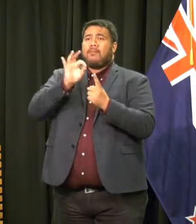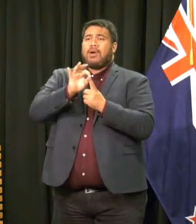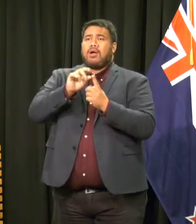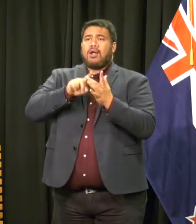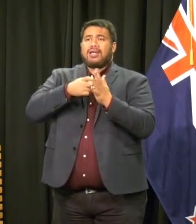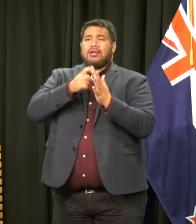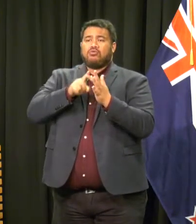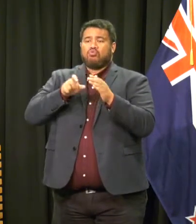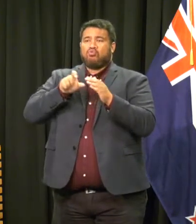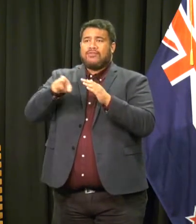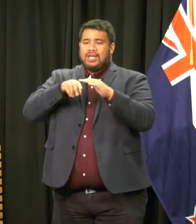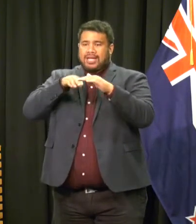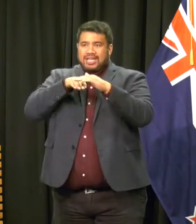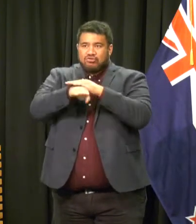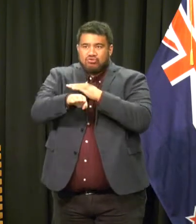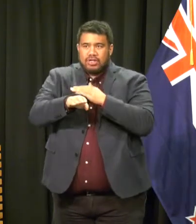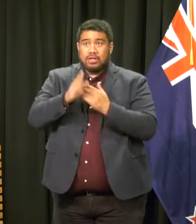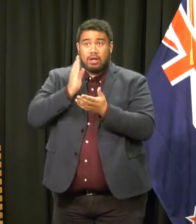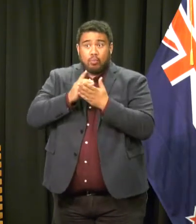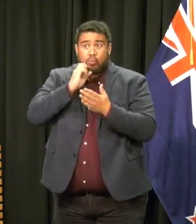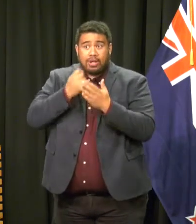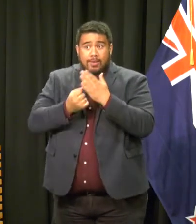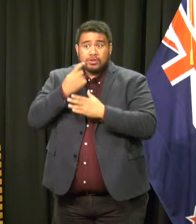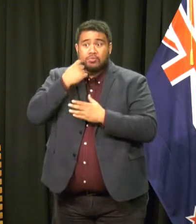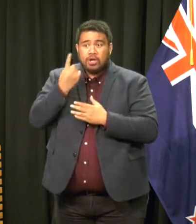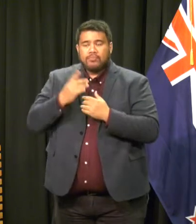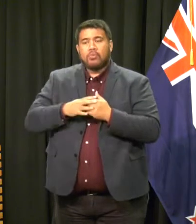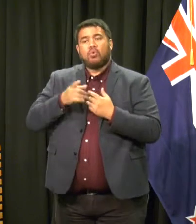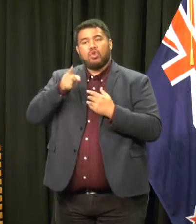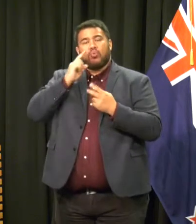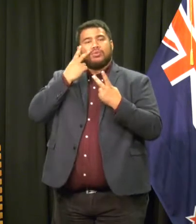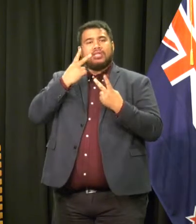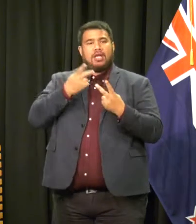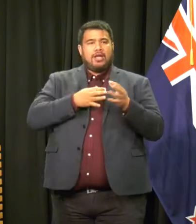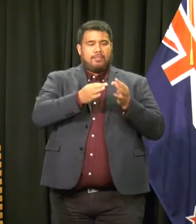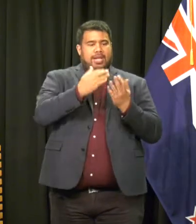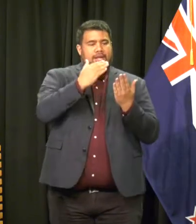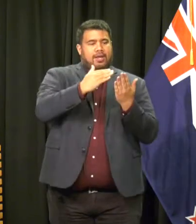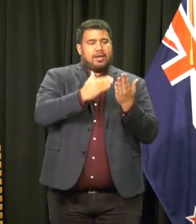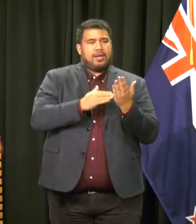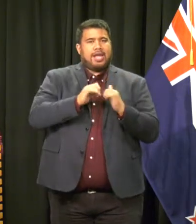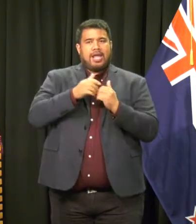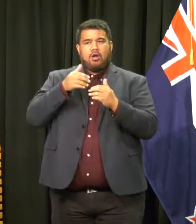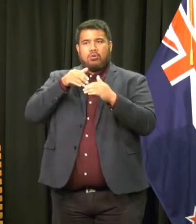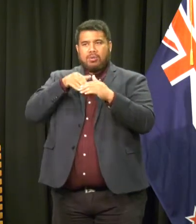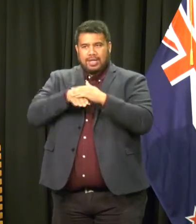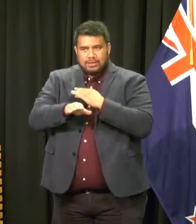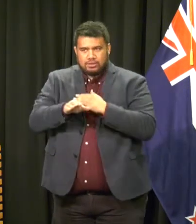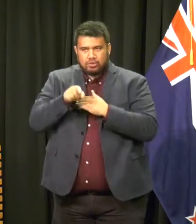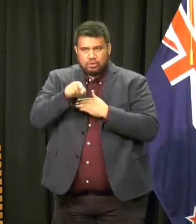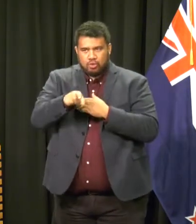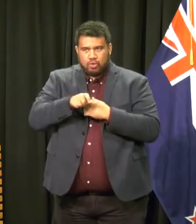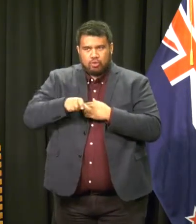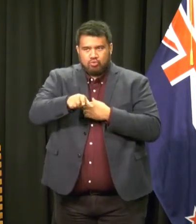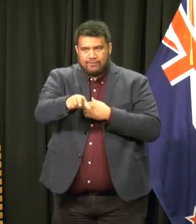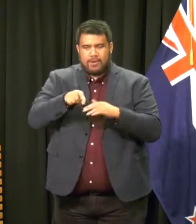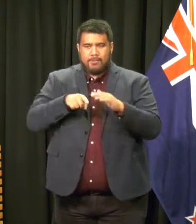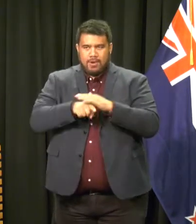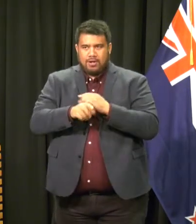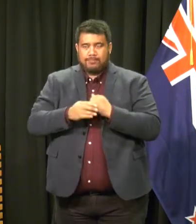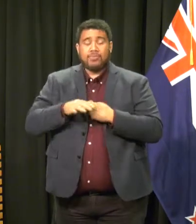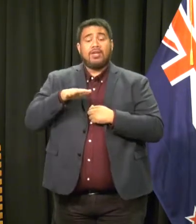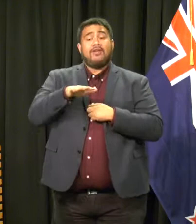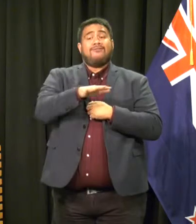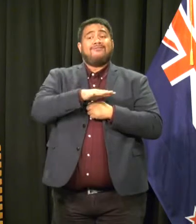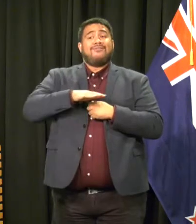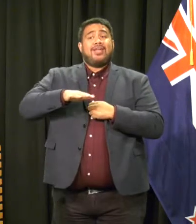Look, you will have seen reporting coming out of the agency around planned re-entry. we've, on the request of the families,